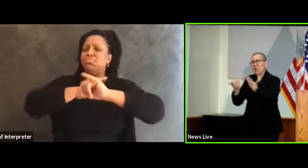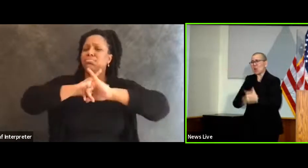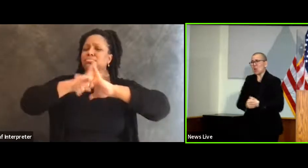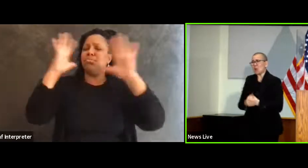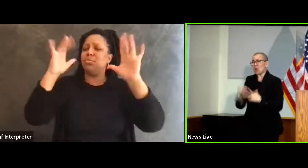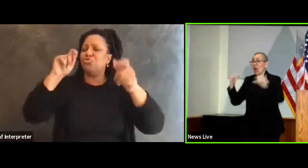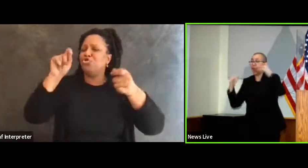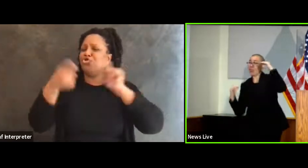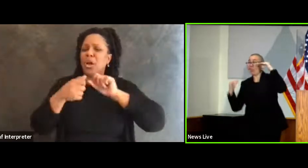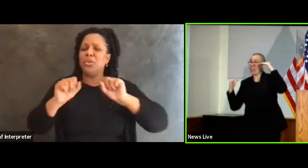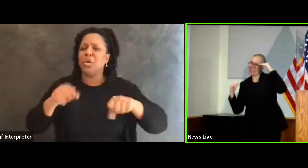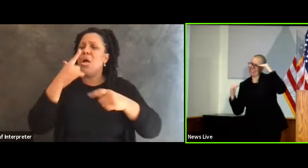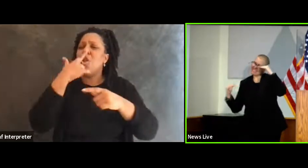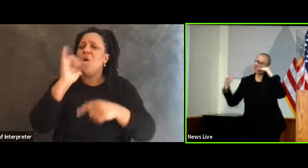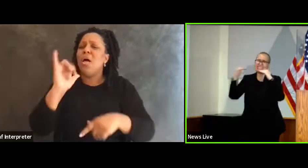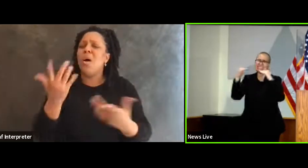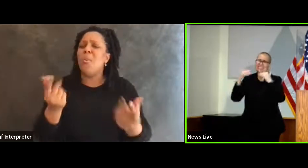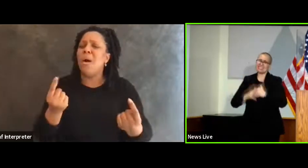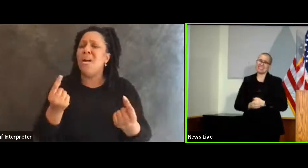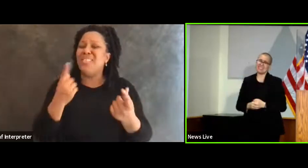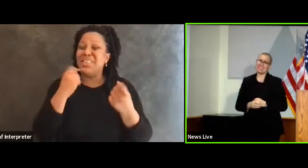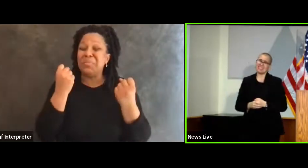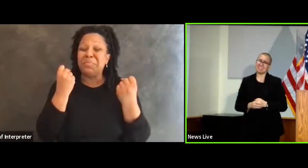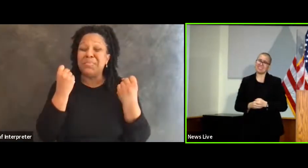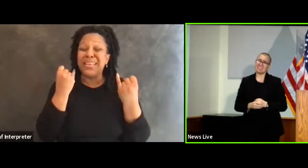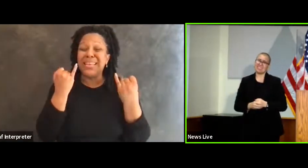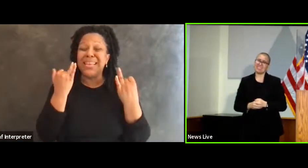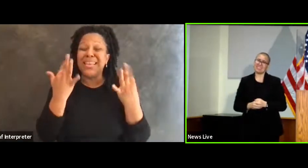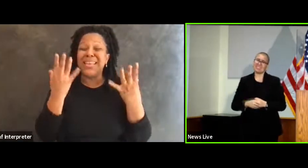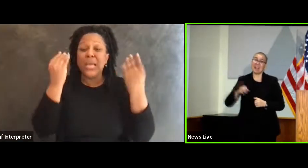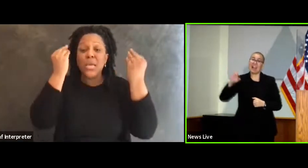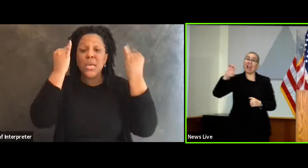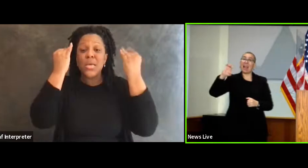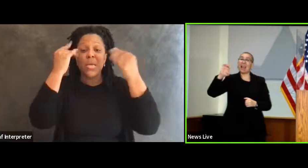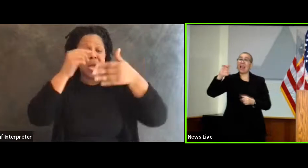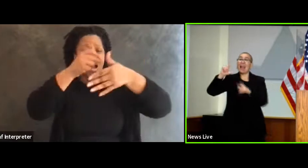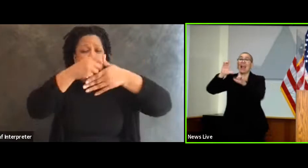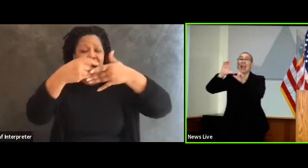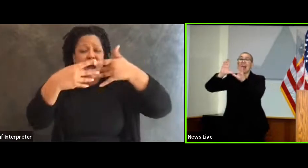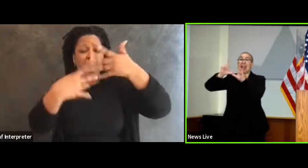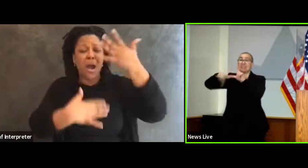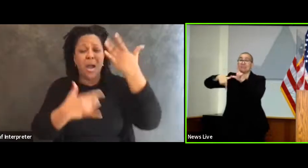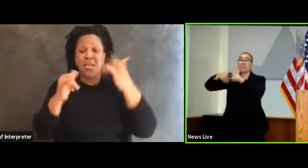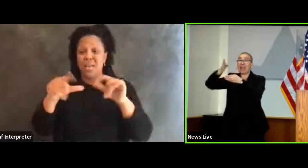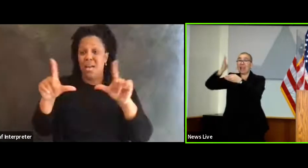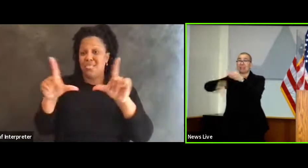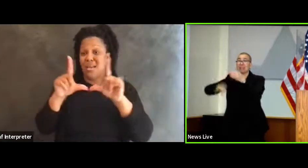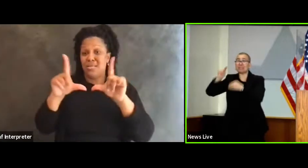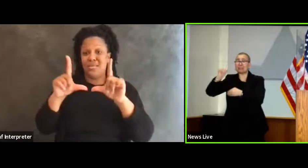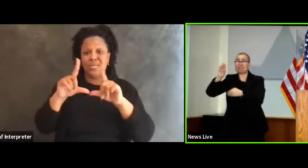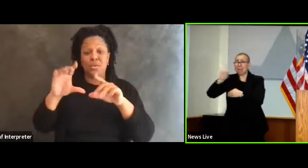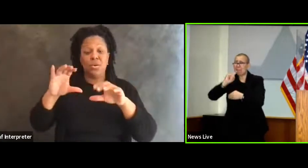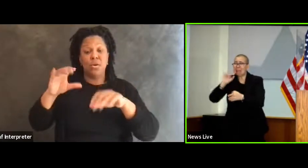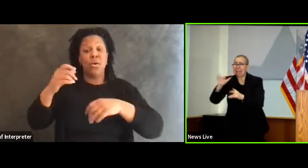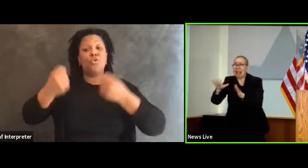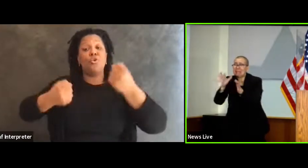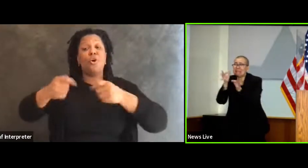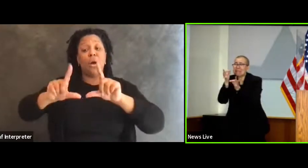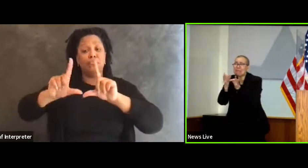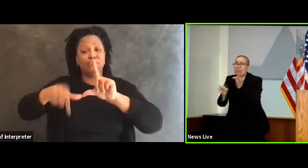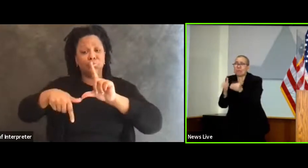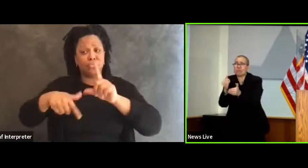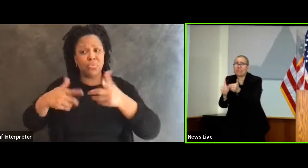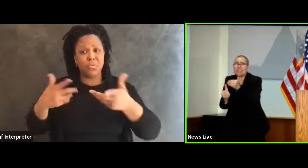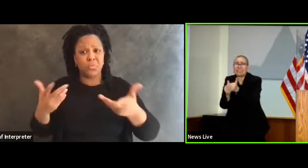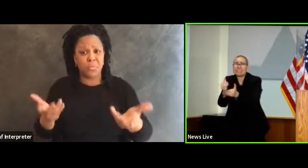an expired tab situation could be dealt with, far short of having armed peace officers